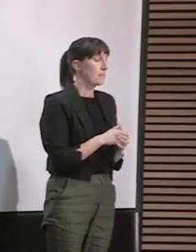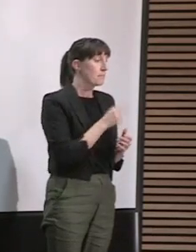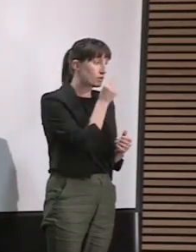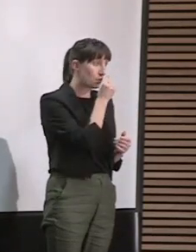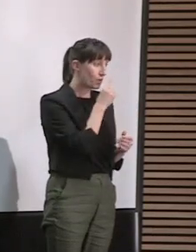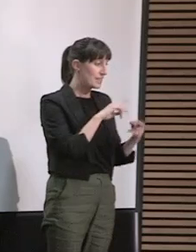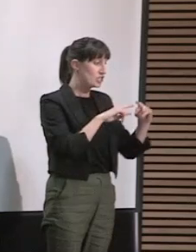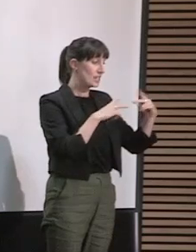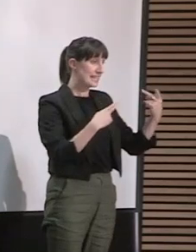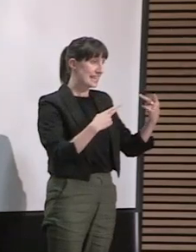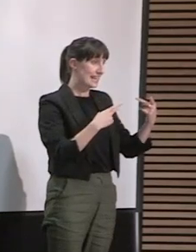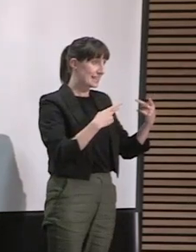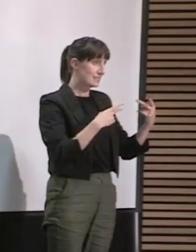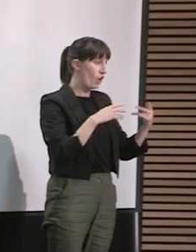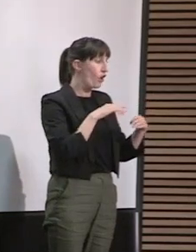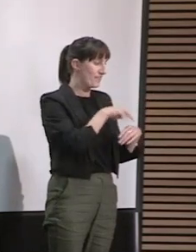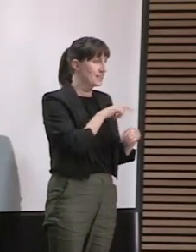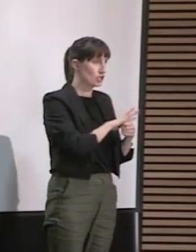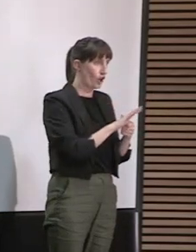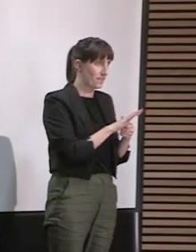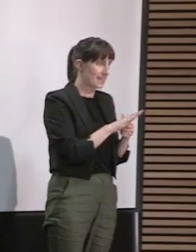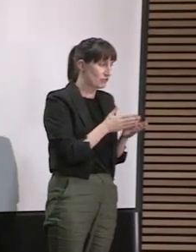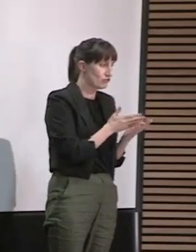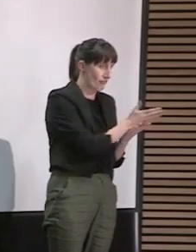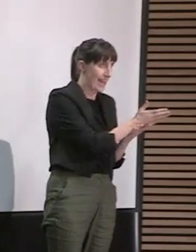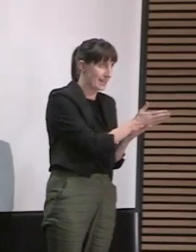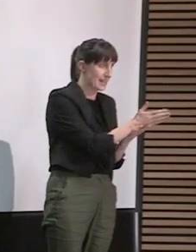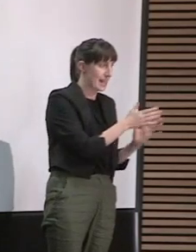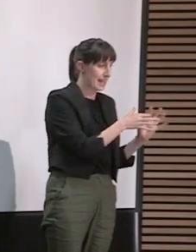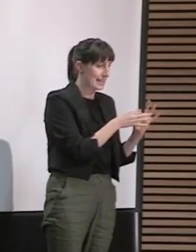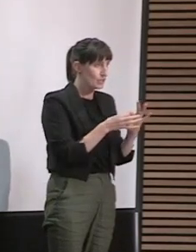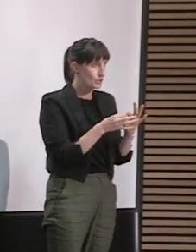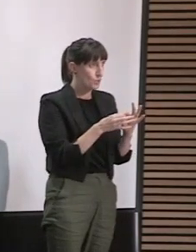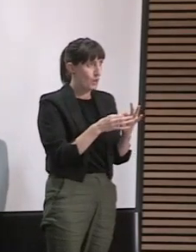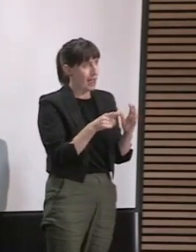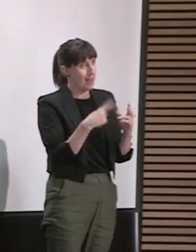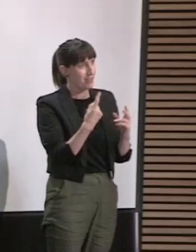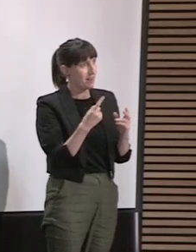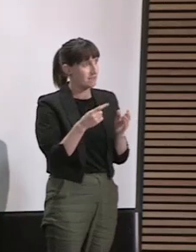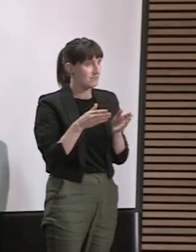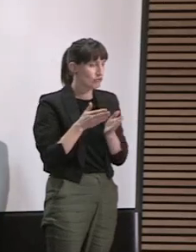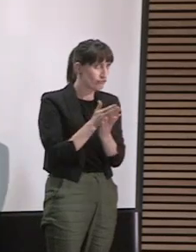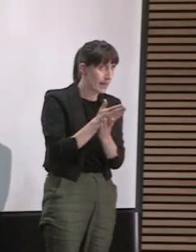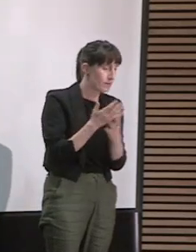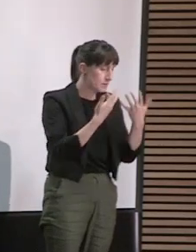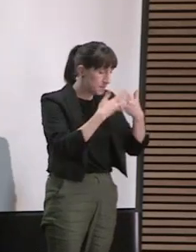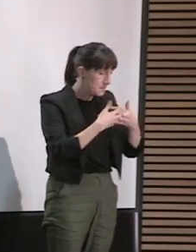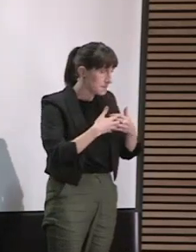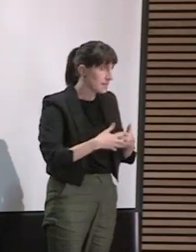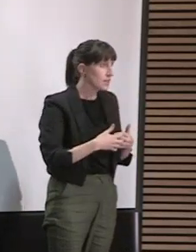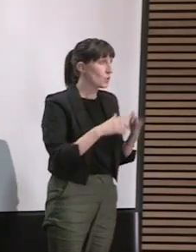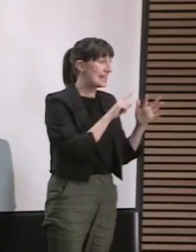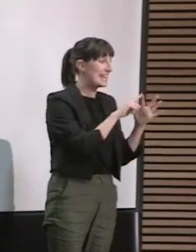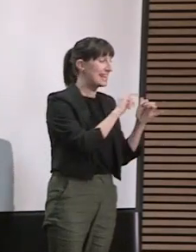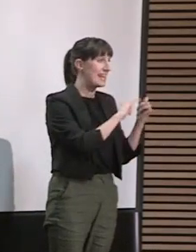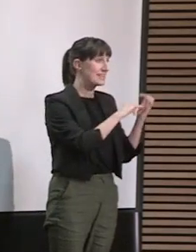and earlier cases in managed isolation facilities. So ESR continues to access and test further samples